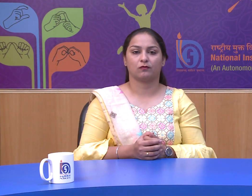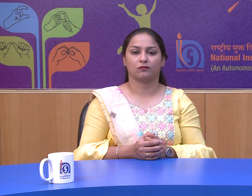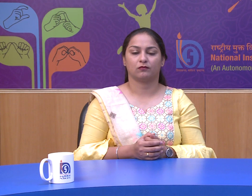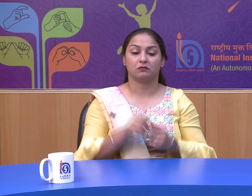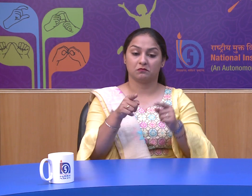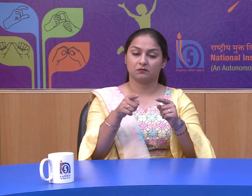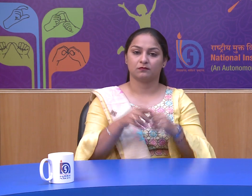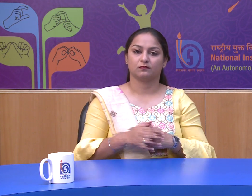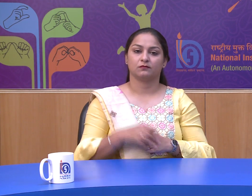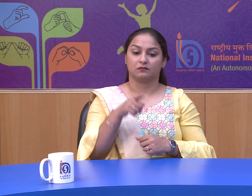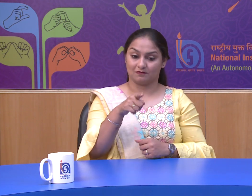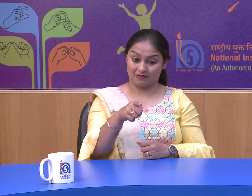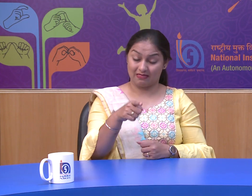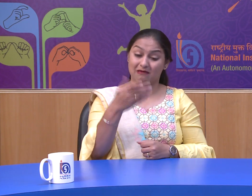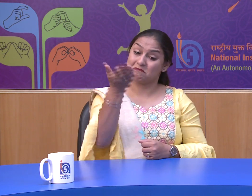that there were